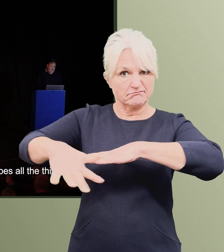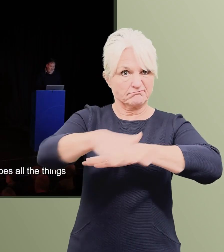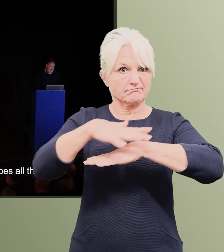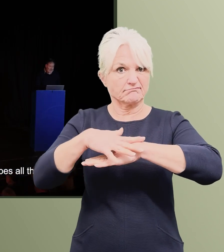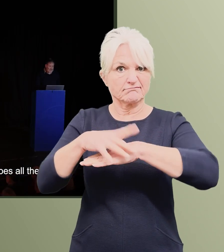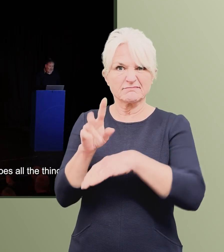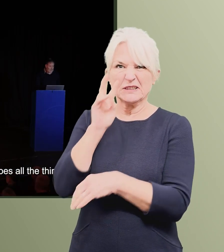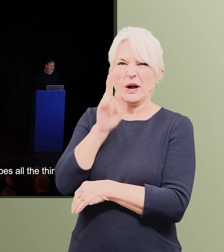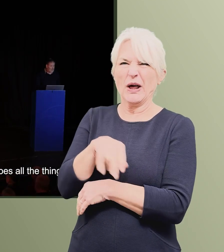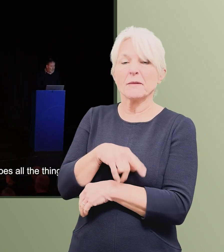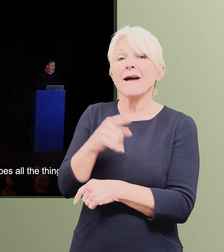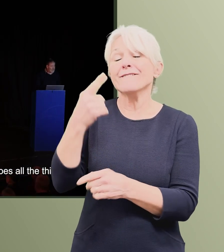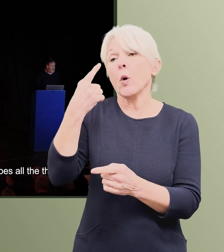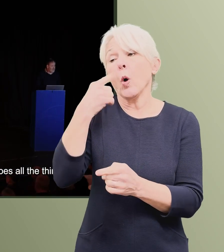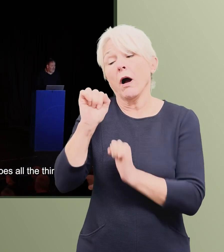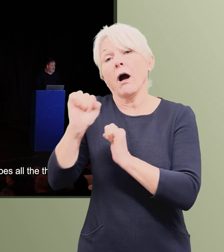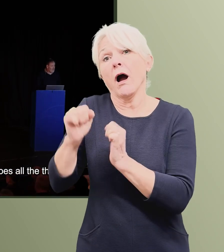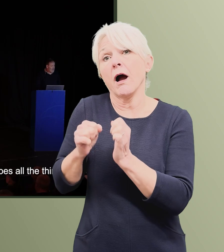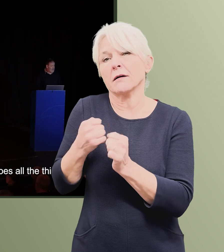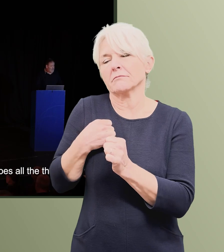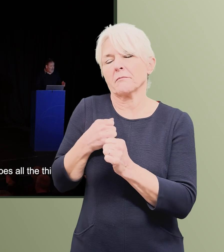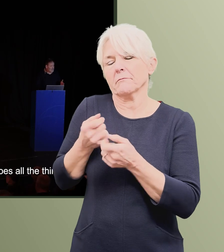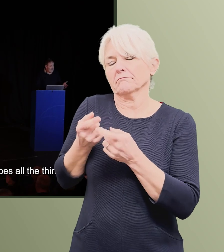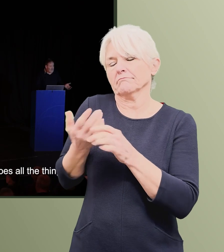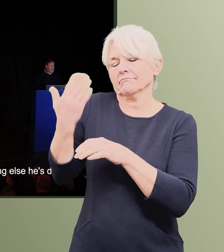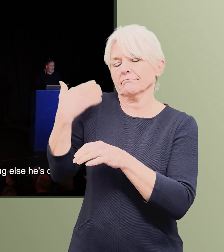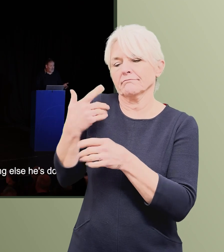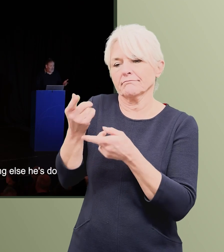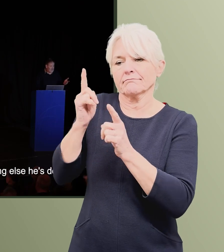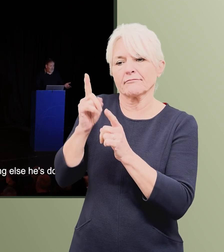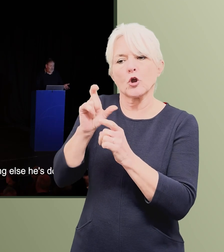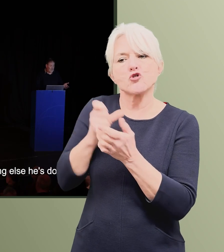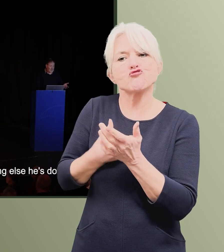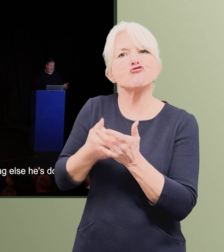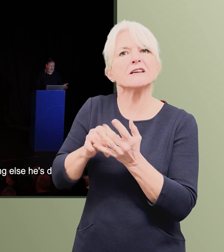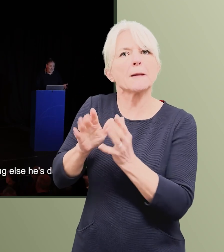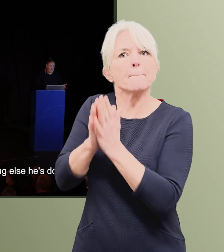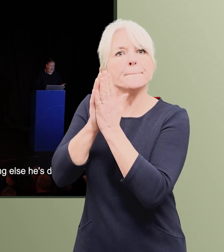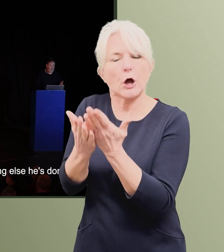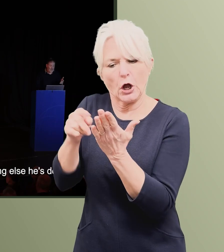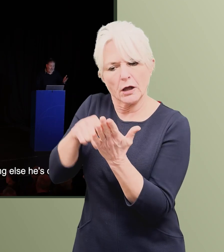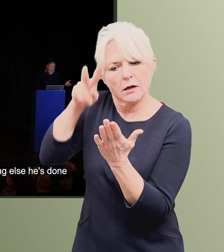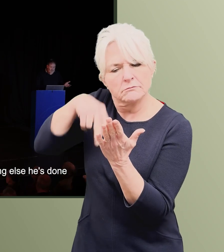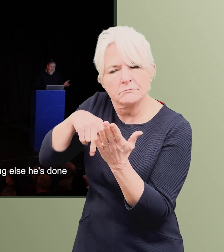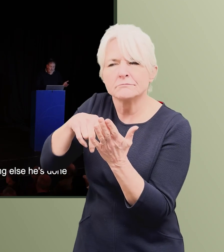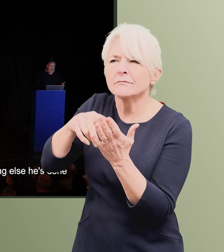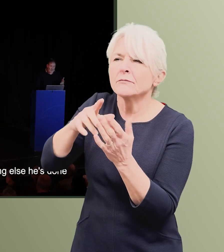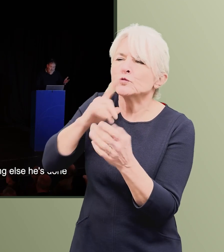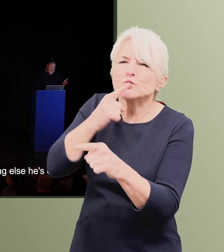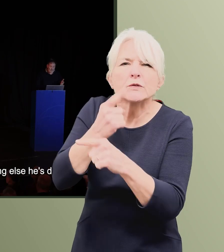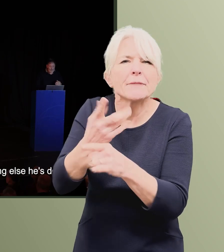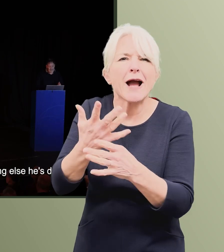it stands within the landscape. It does all the things that, if you pick up Tilley's book of phenomenology and landscape or anything else he's